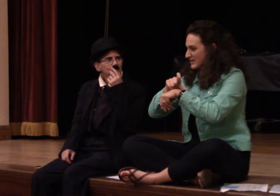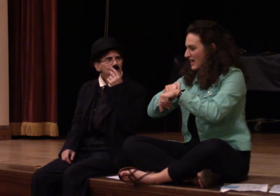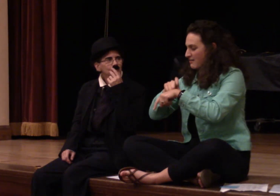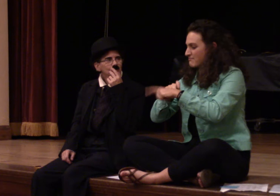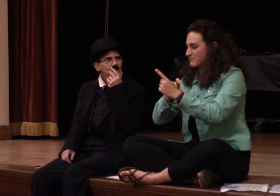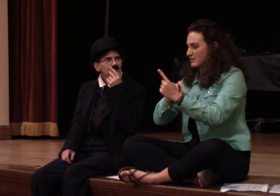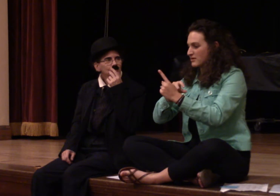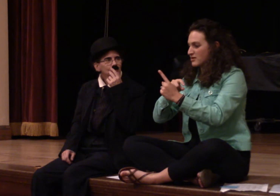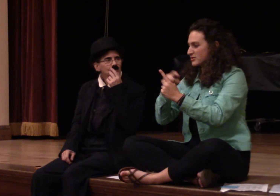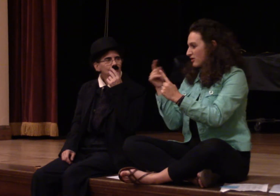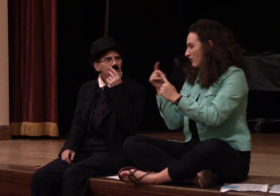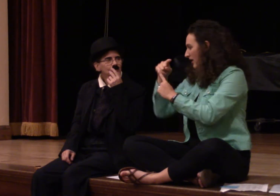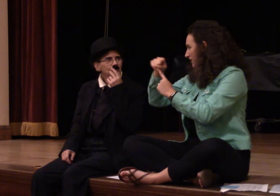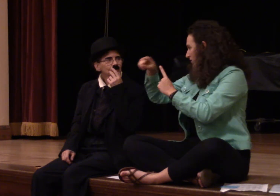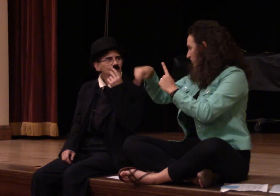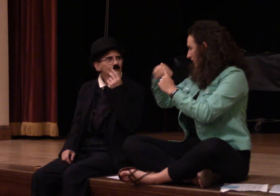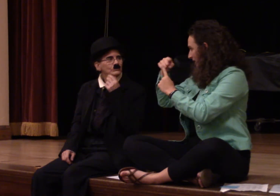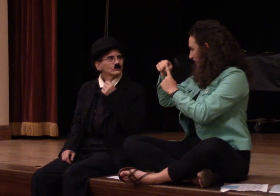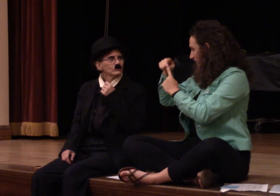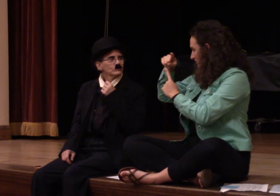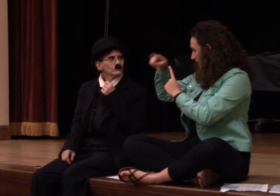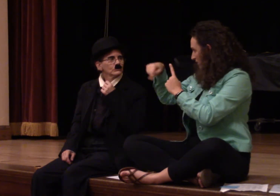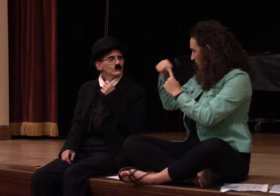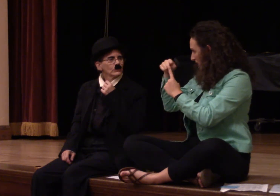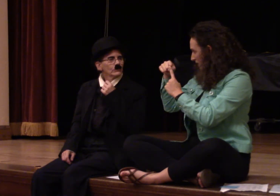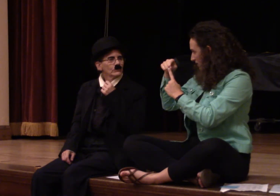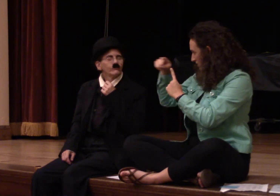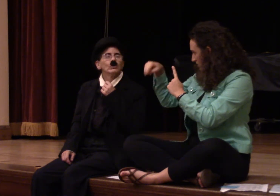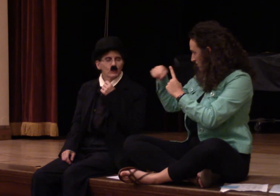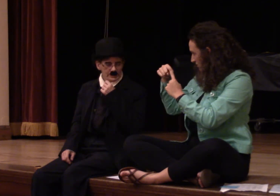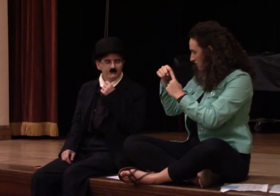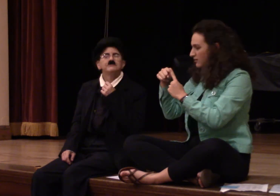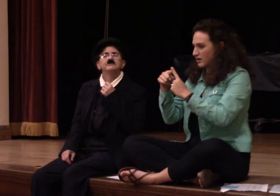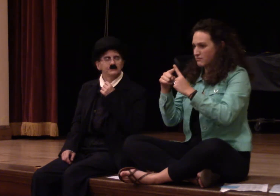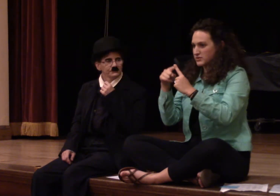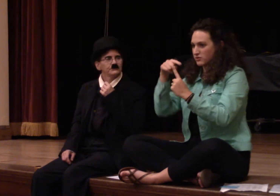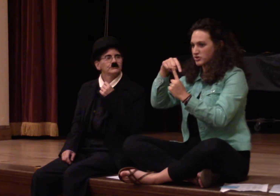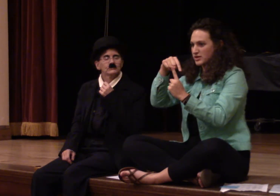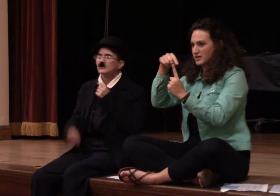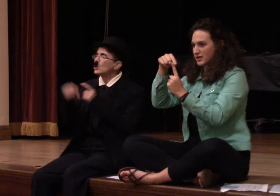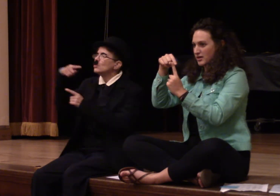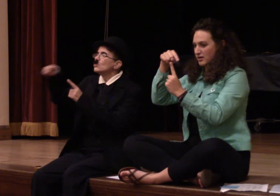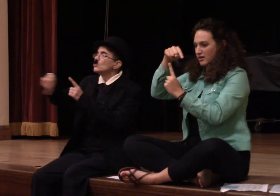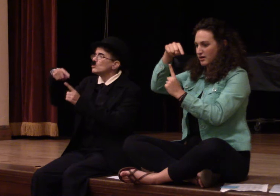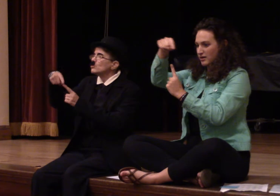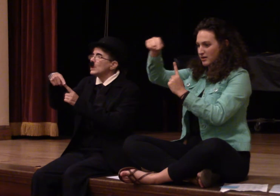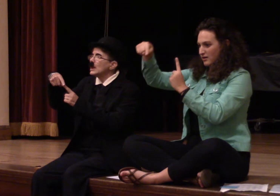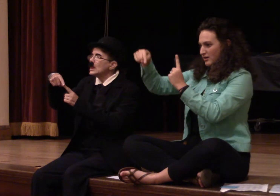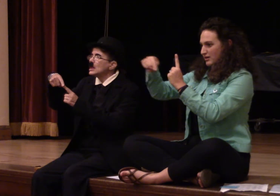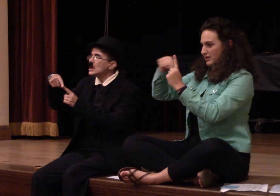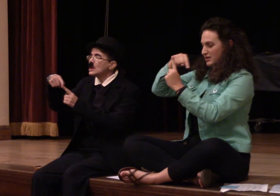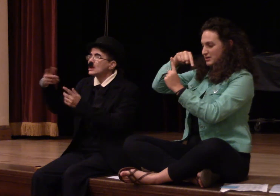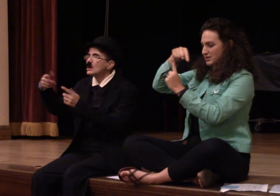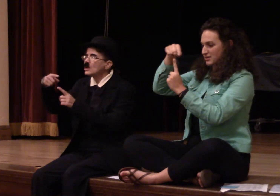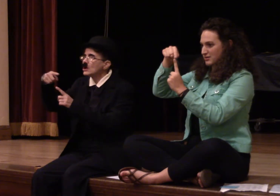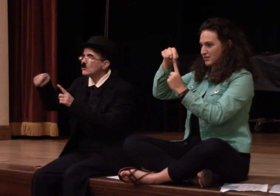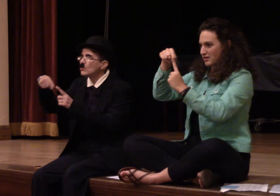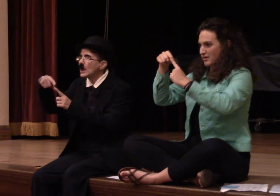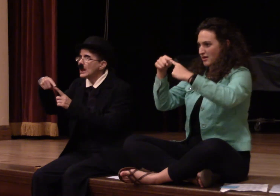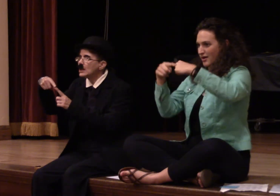time. So I think you do it like this, right? When? Yep, so she does it like this. I do